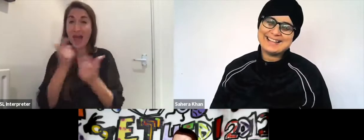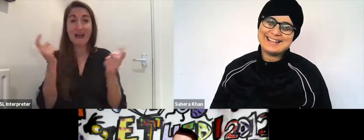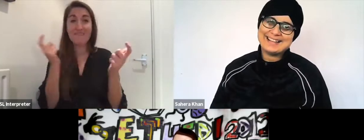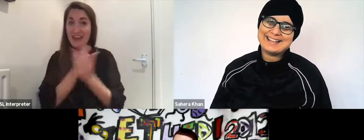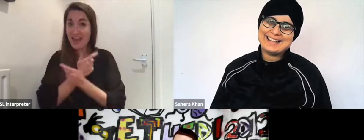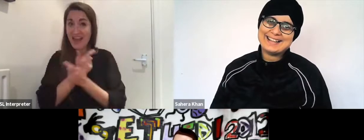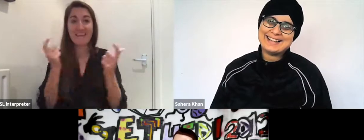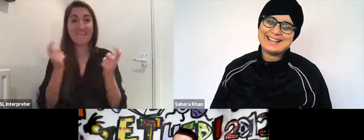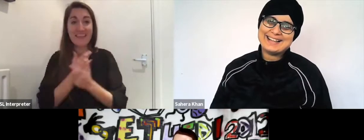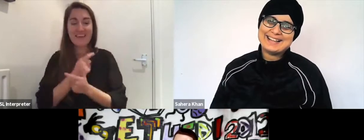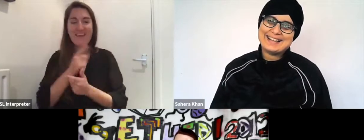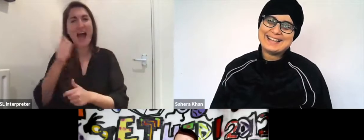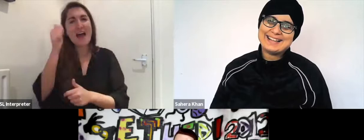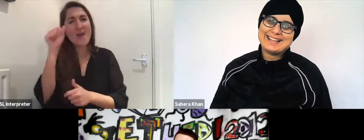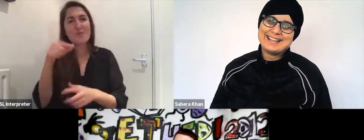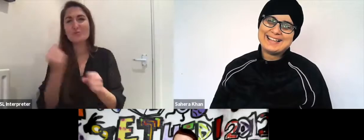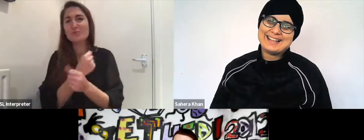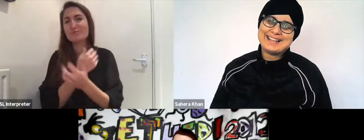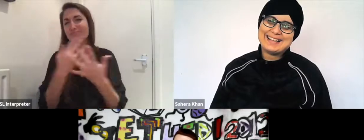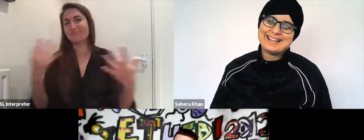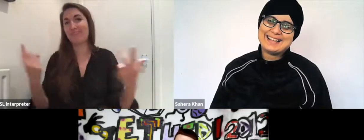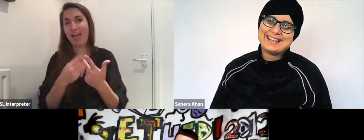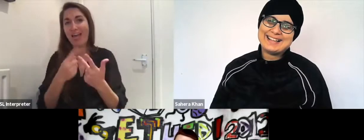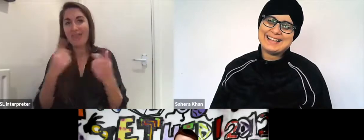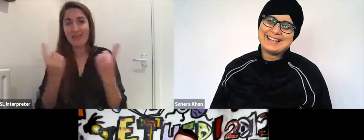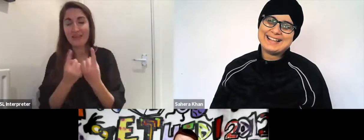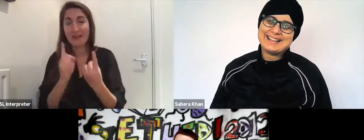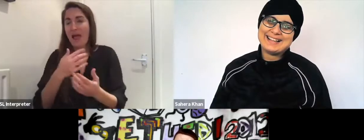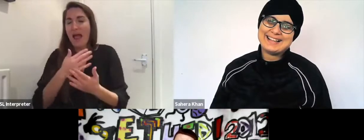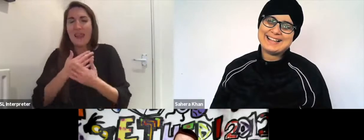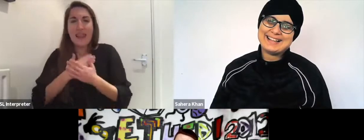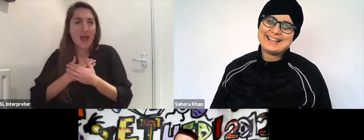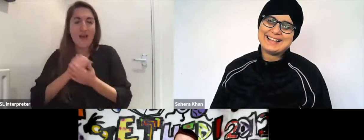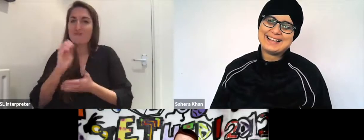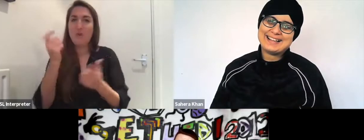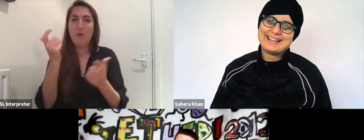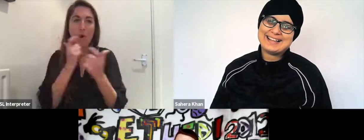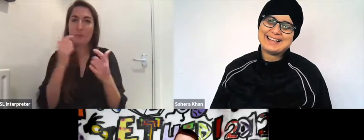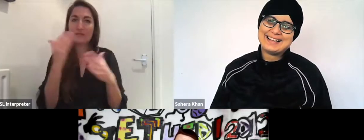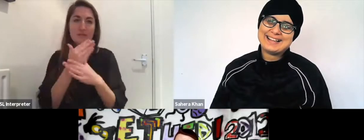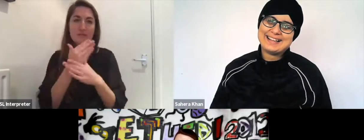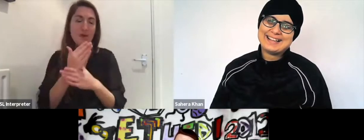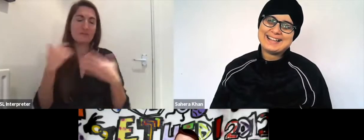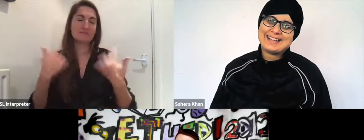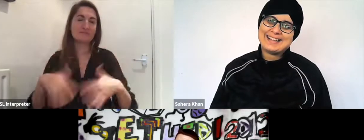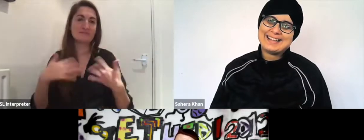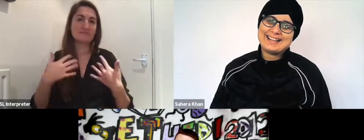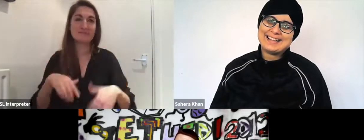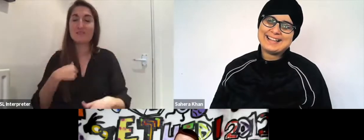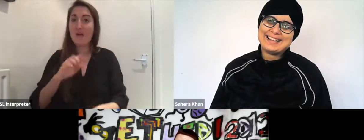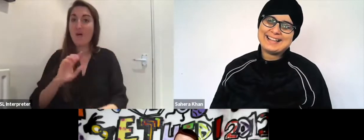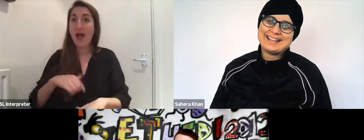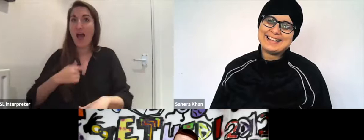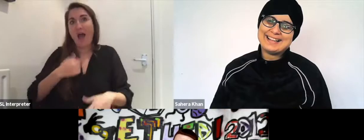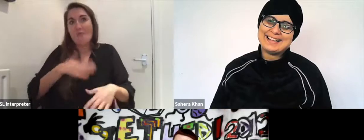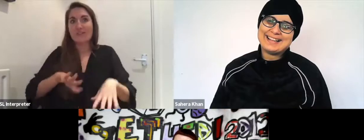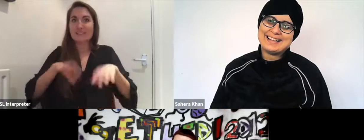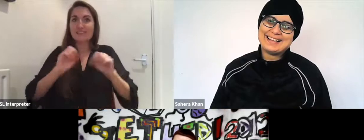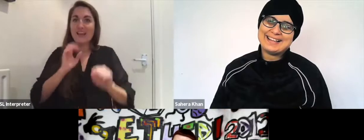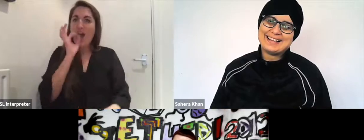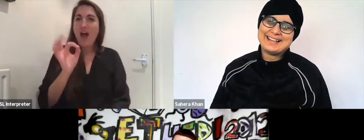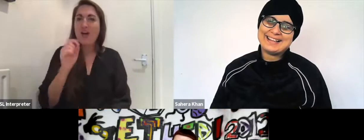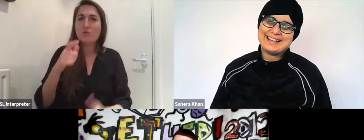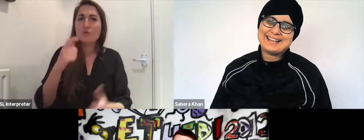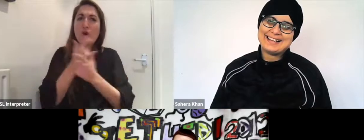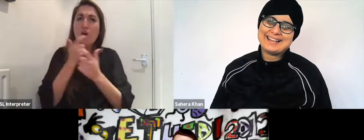other things, but I just love your comedy work. So I'm going to start by asking, how did you get into